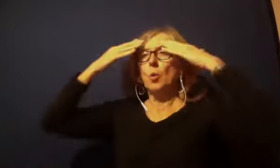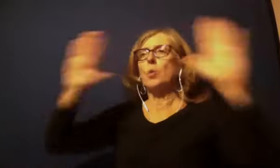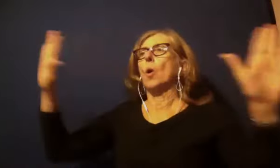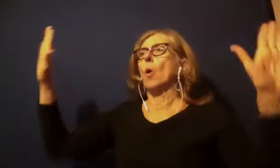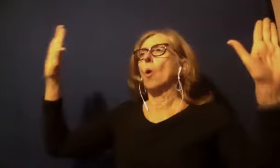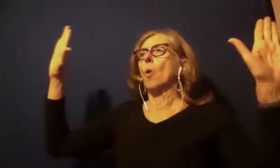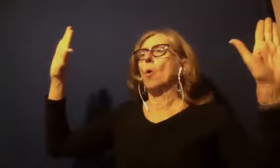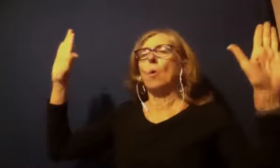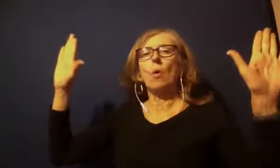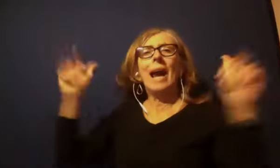anymore